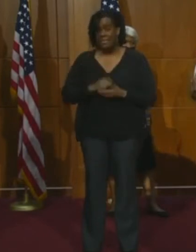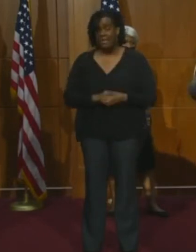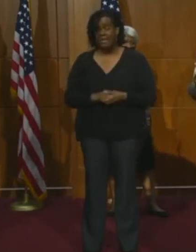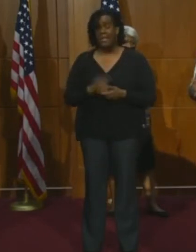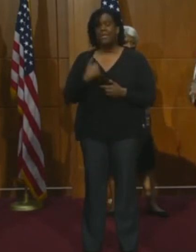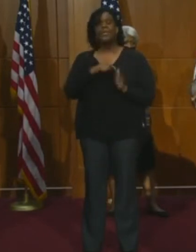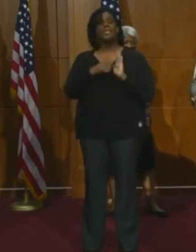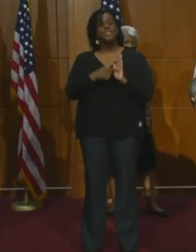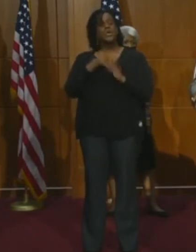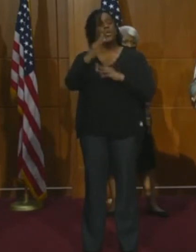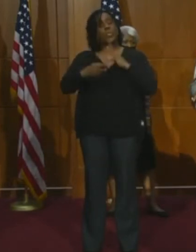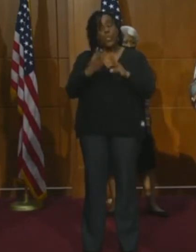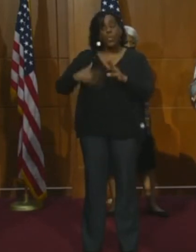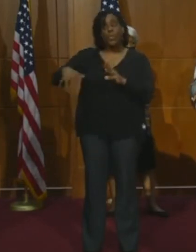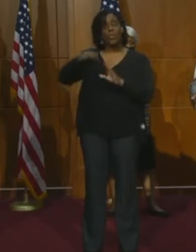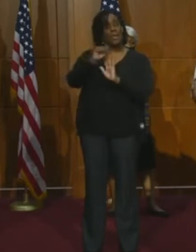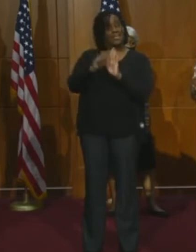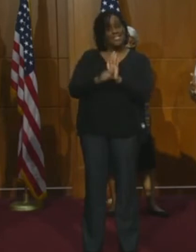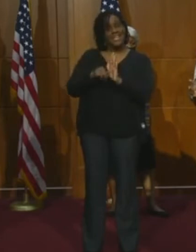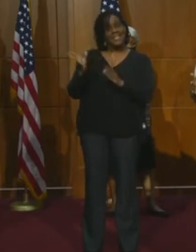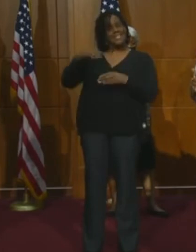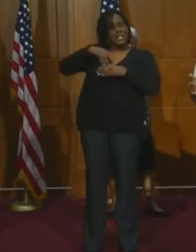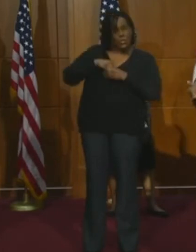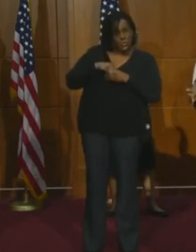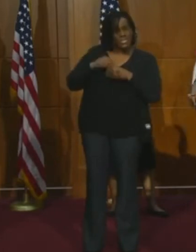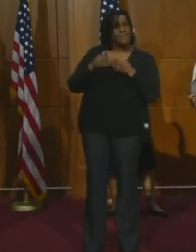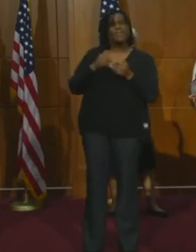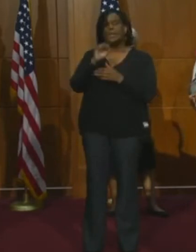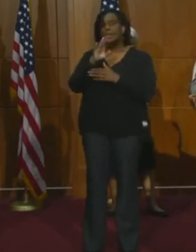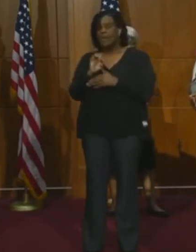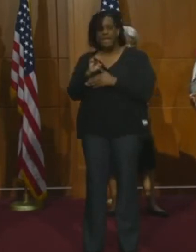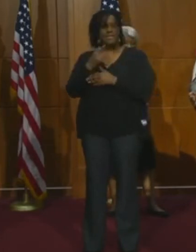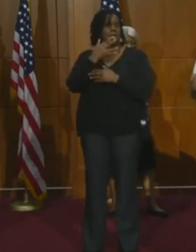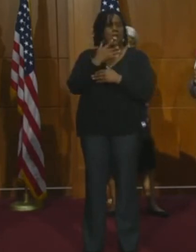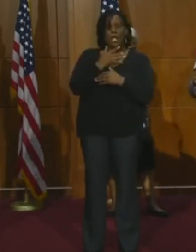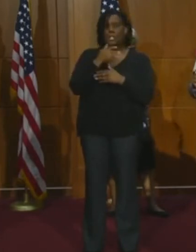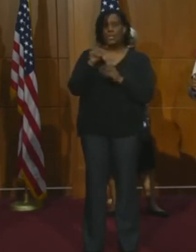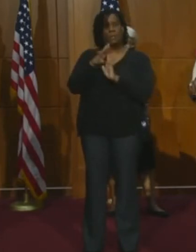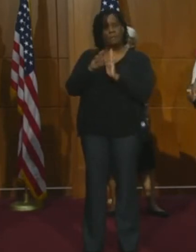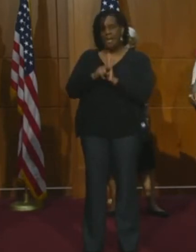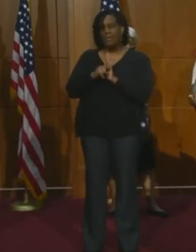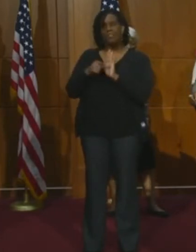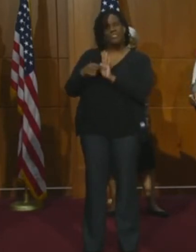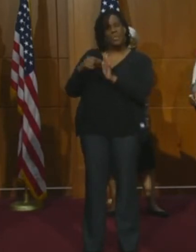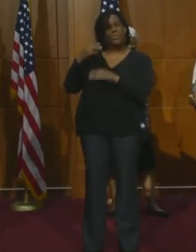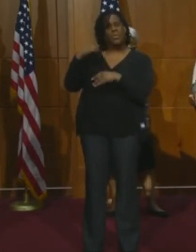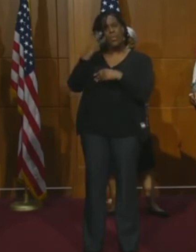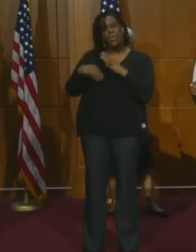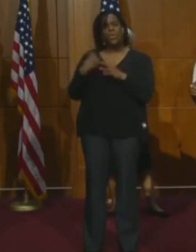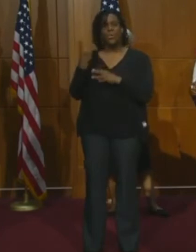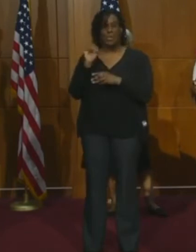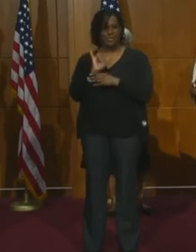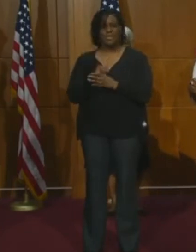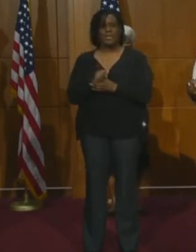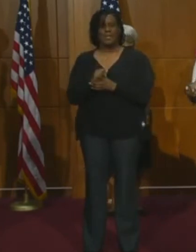what a state that is inclusive looks like, regardless to race, creed, or color. Let us show the world how legislators